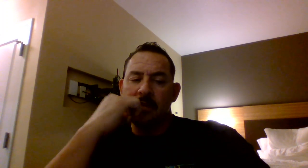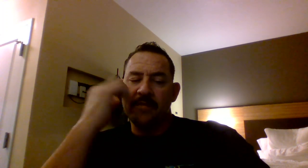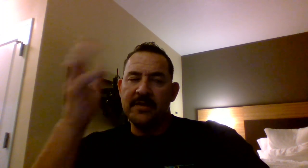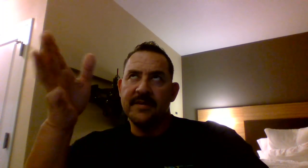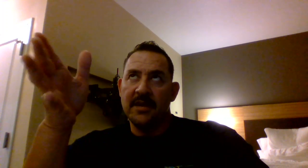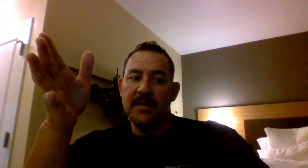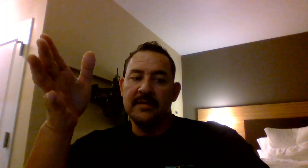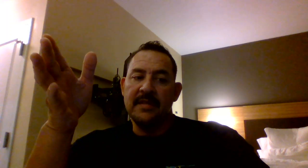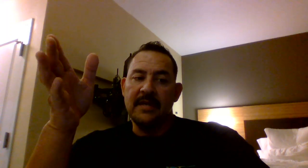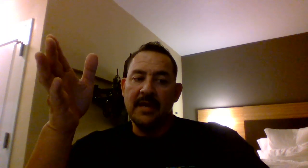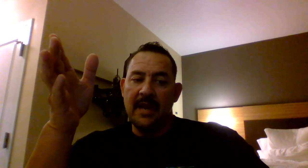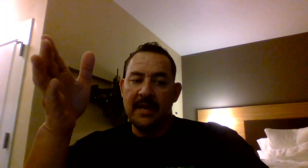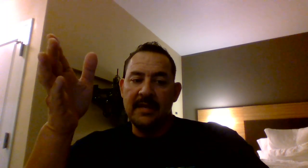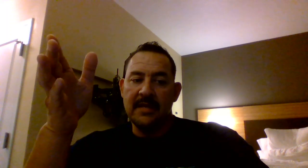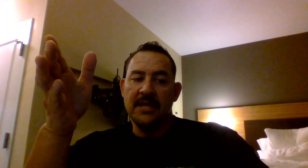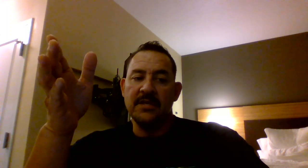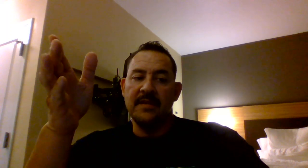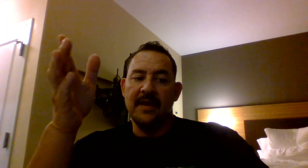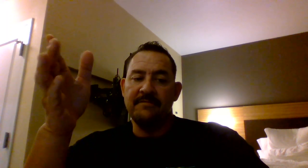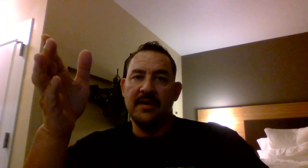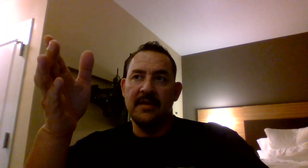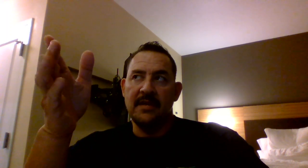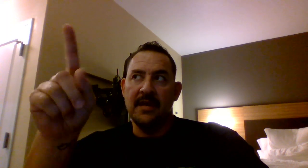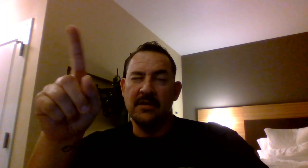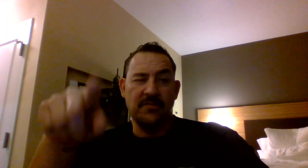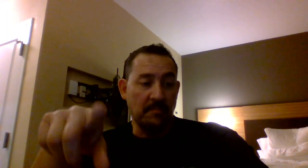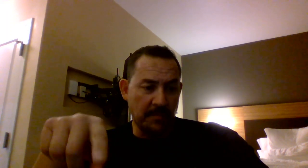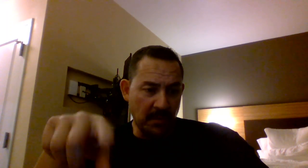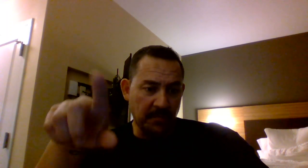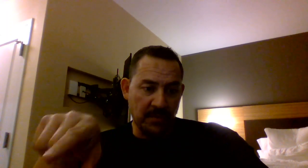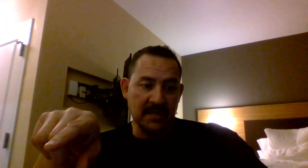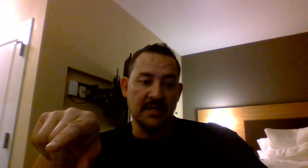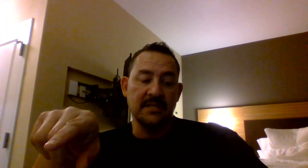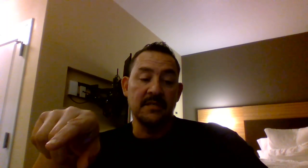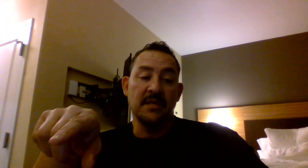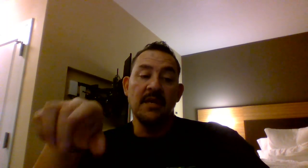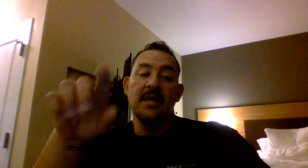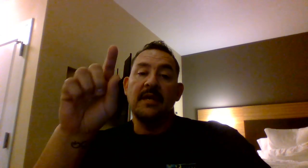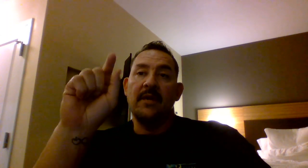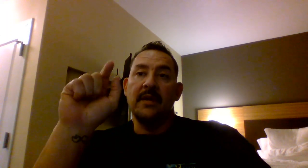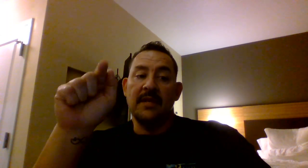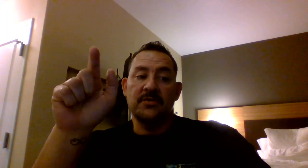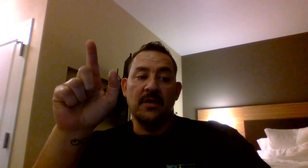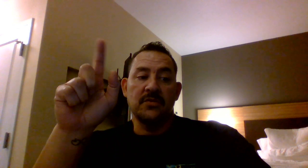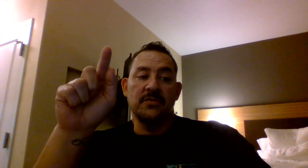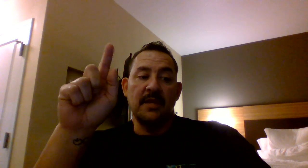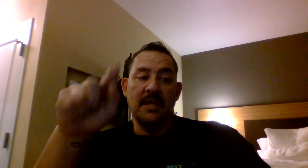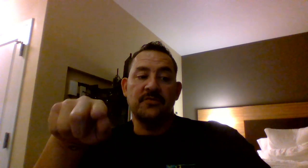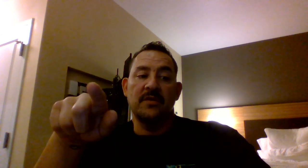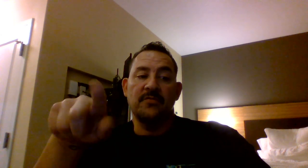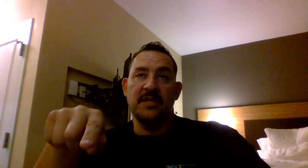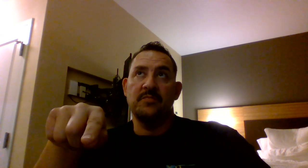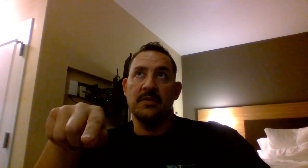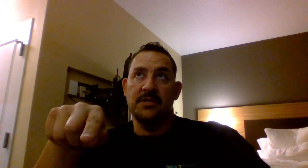If I understand it correctly, the NADH and the FADH from both processes carry electrons to the electron transport